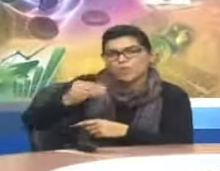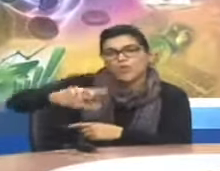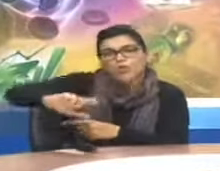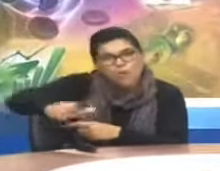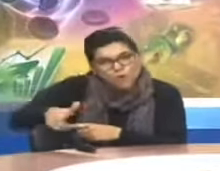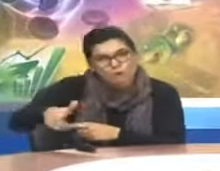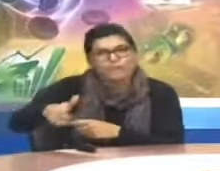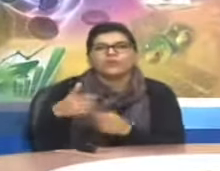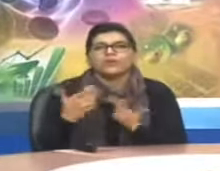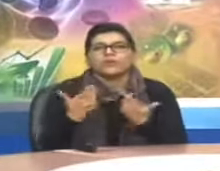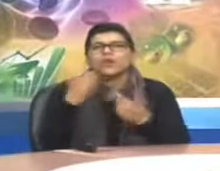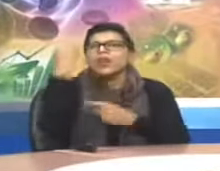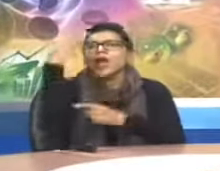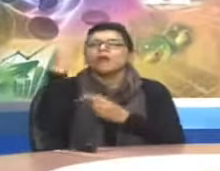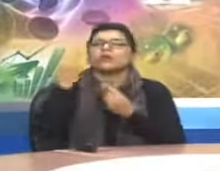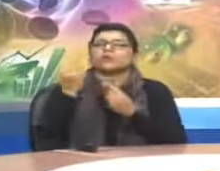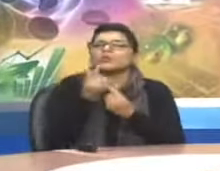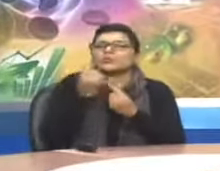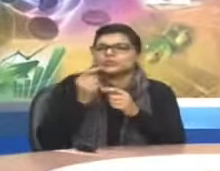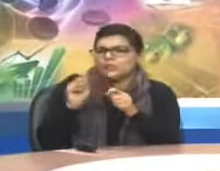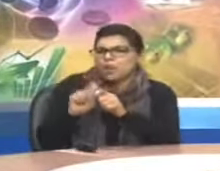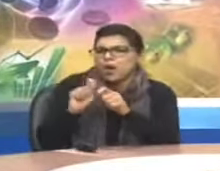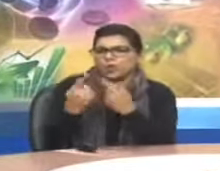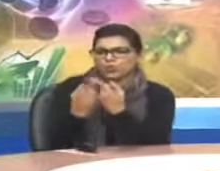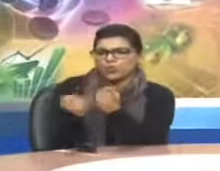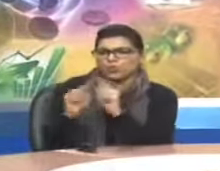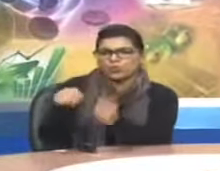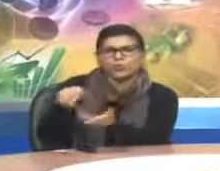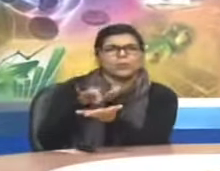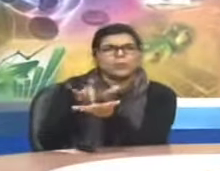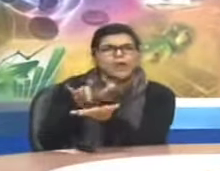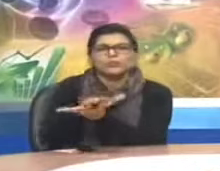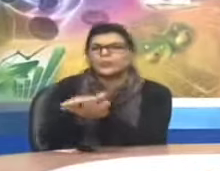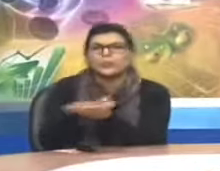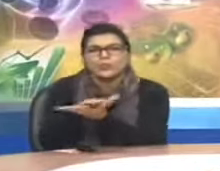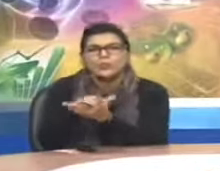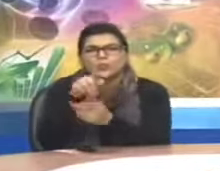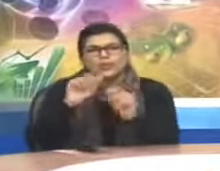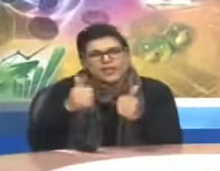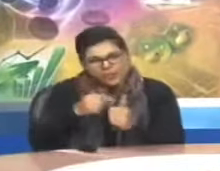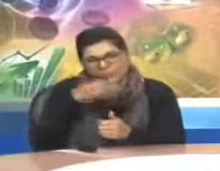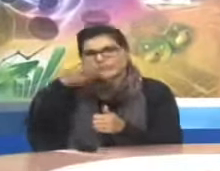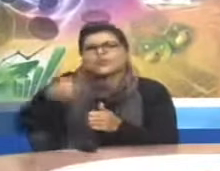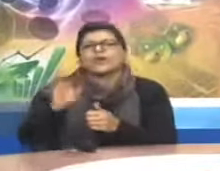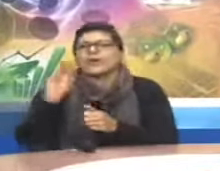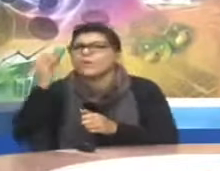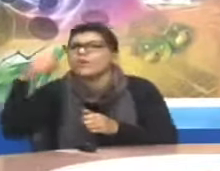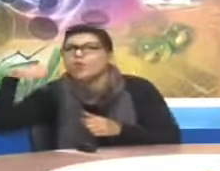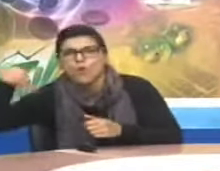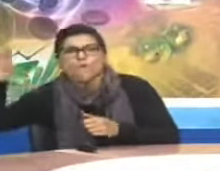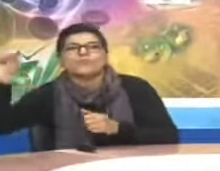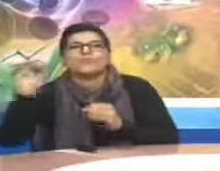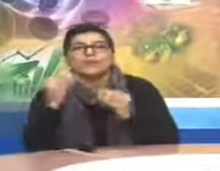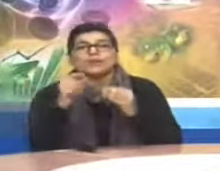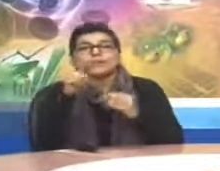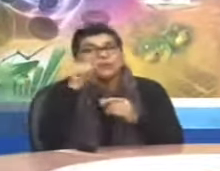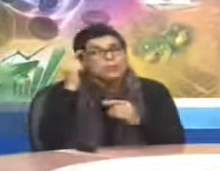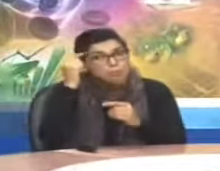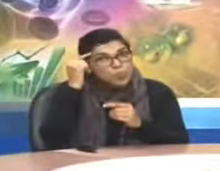If there is a tap running and we turn off the tap, it will save water. Similarly, when